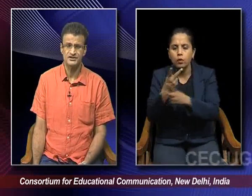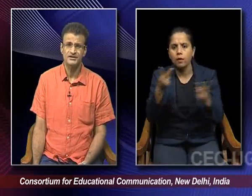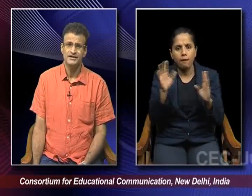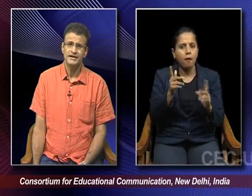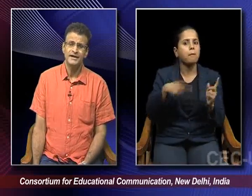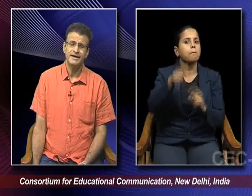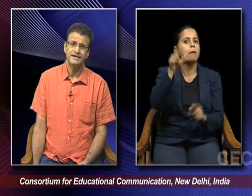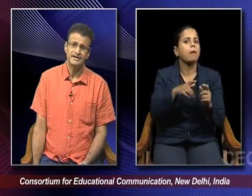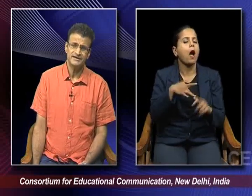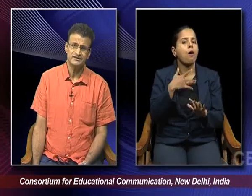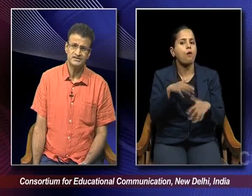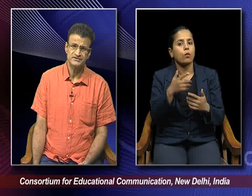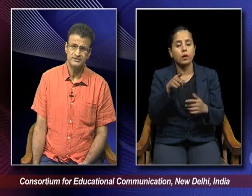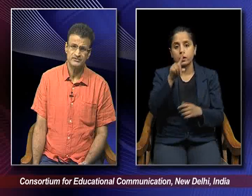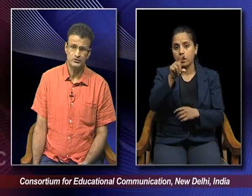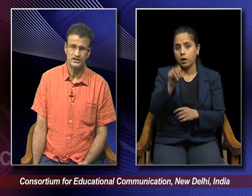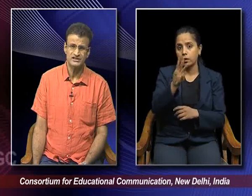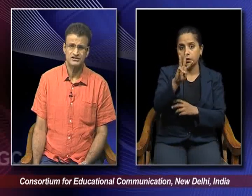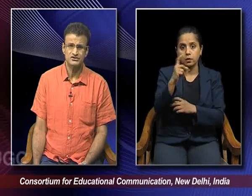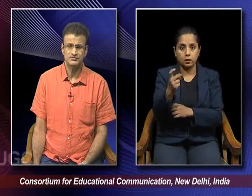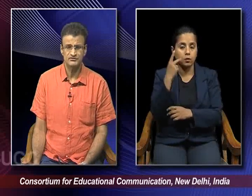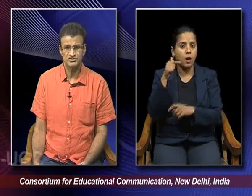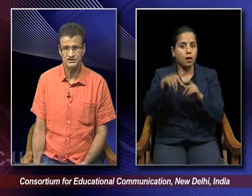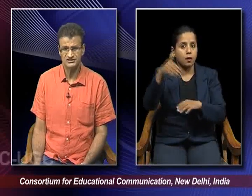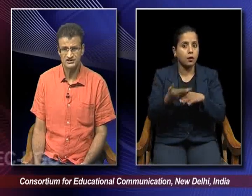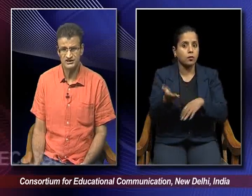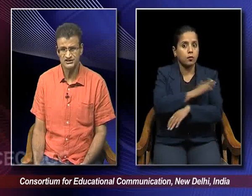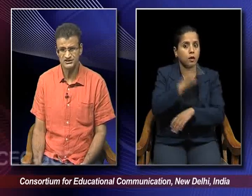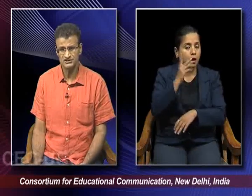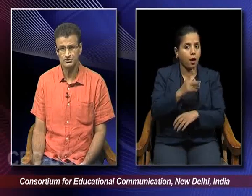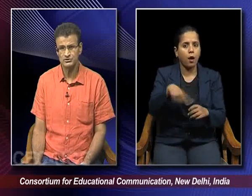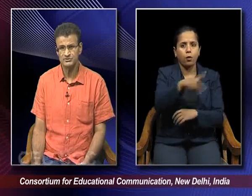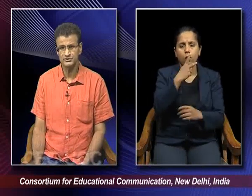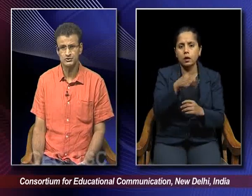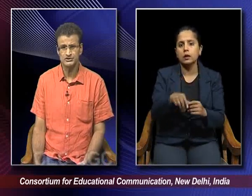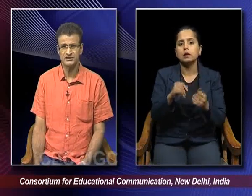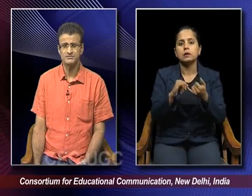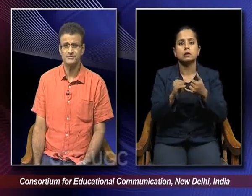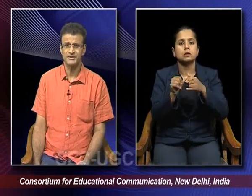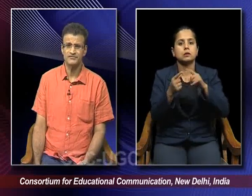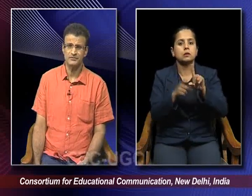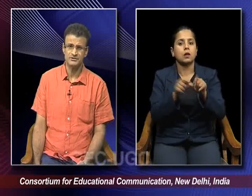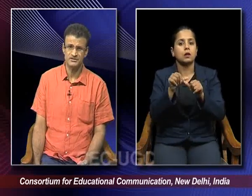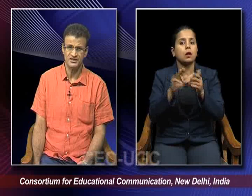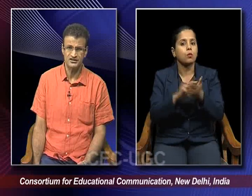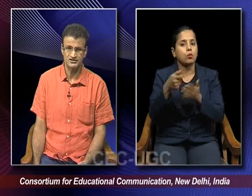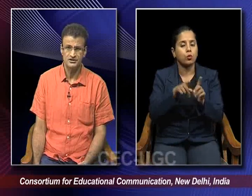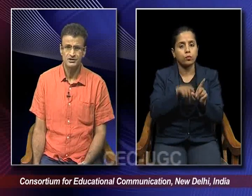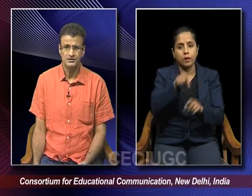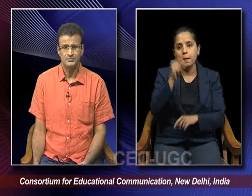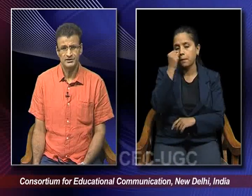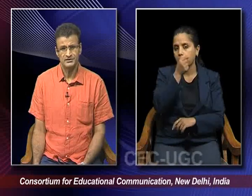films. And in 1937, before the elections of the provincial legislature, Satyamurthy produced another propaganda film in